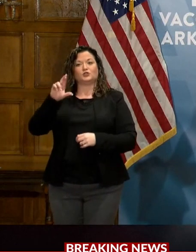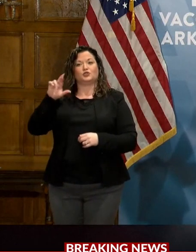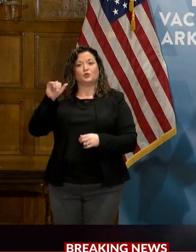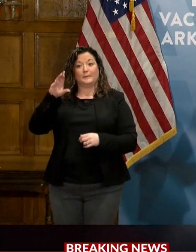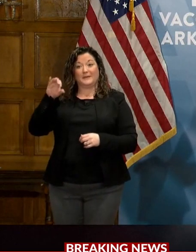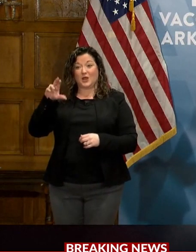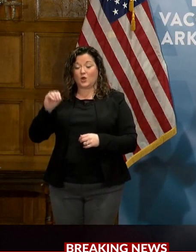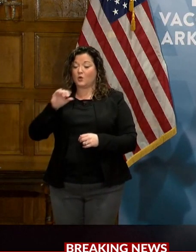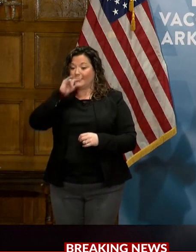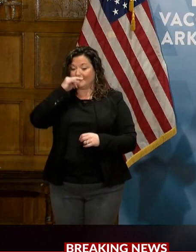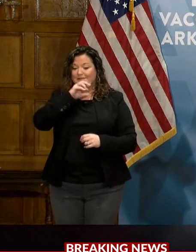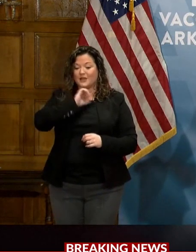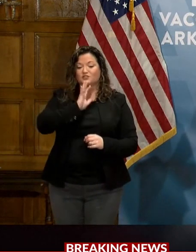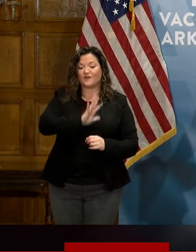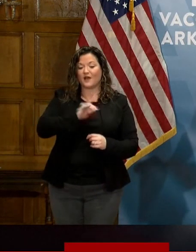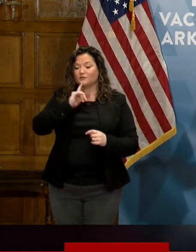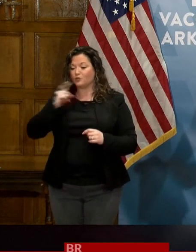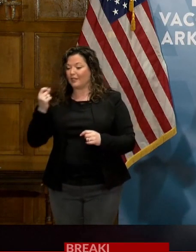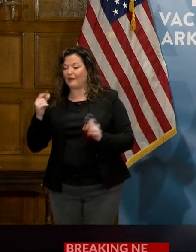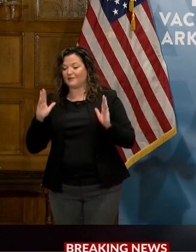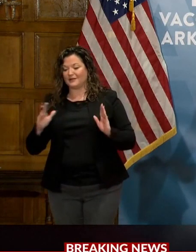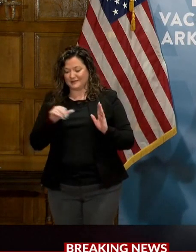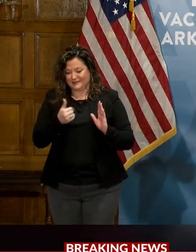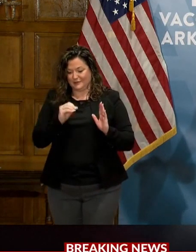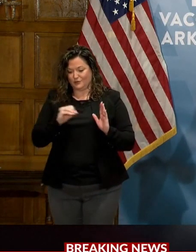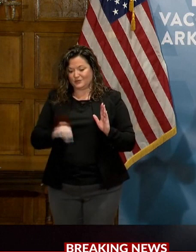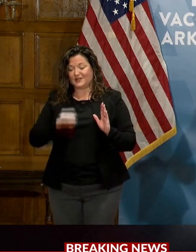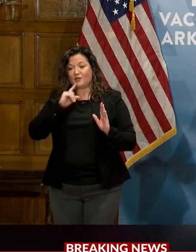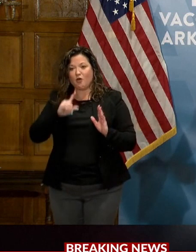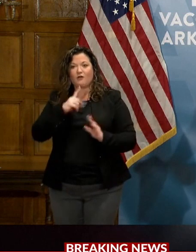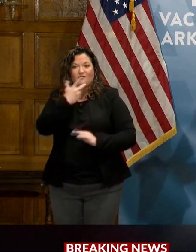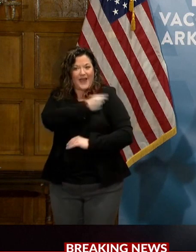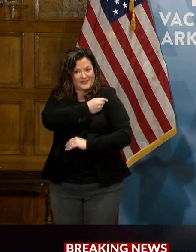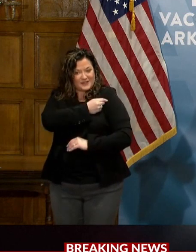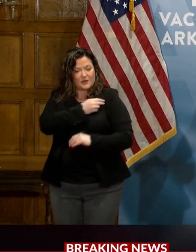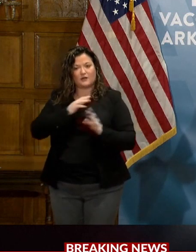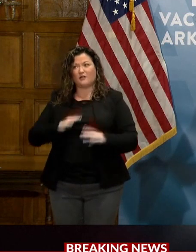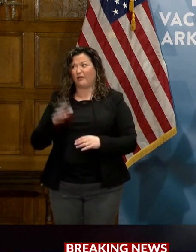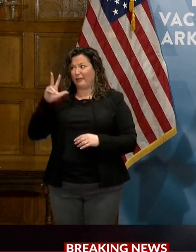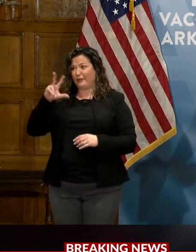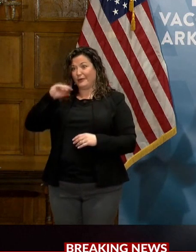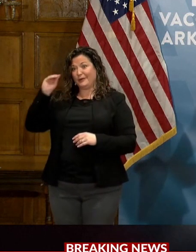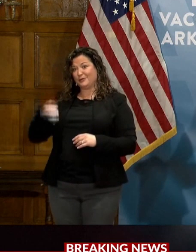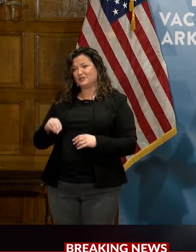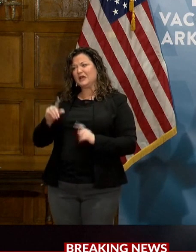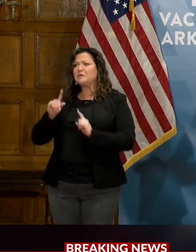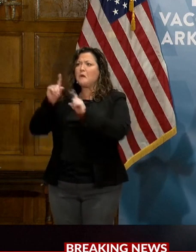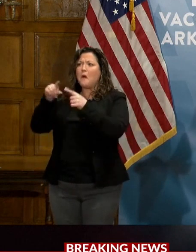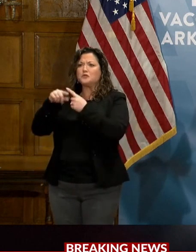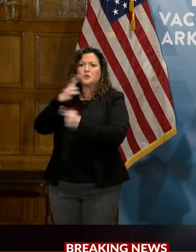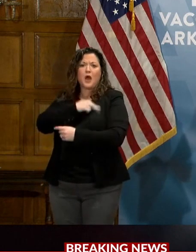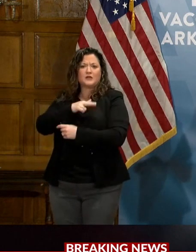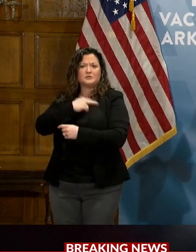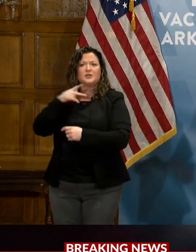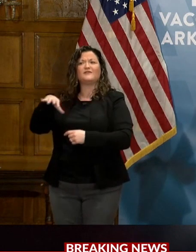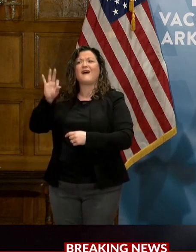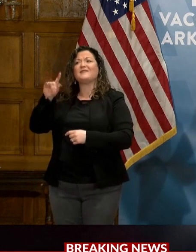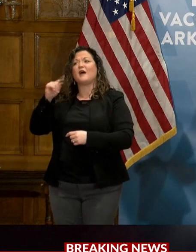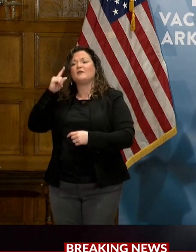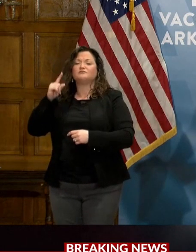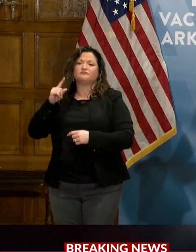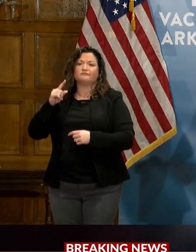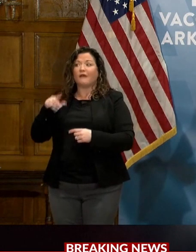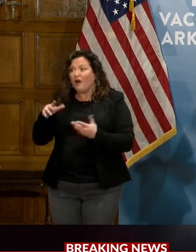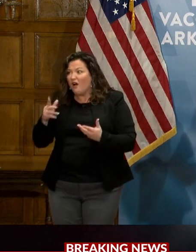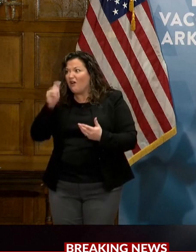ages 5 to 11, only about 10% are vaccinated. You also said that about 30% of people who are just going to the hospital for something else find out they have COVID and they didn't know they